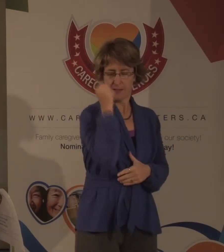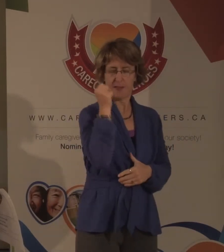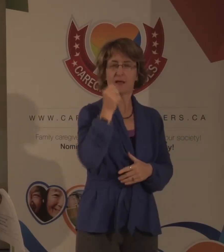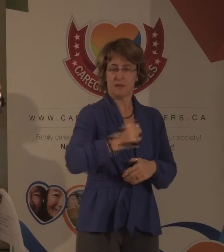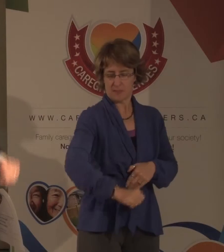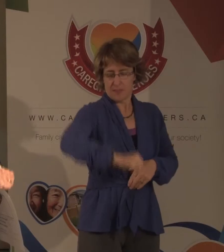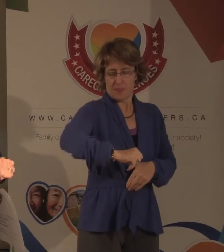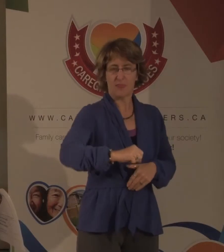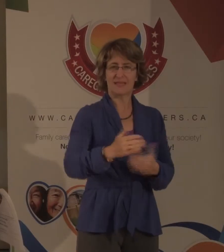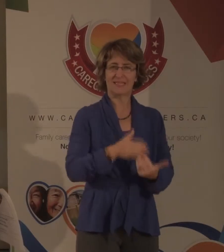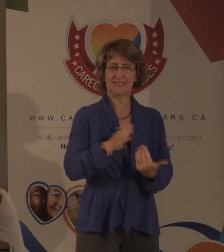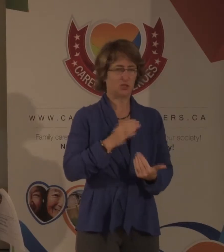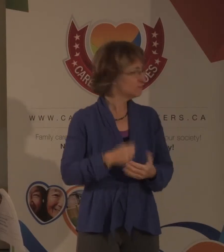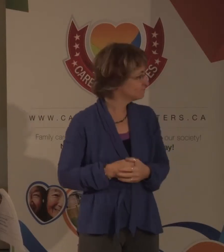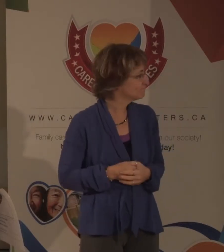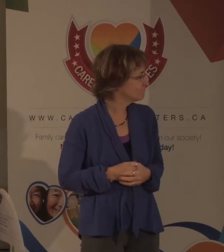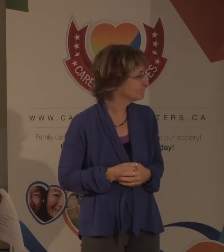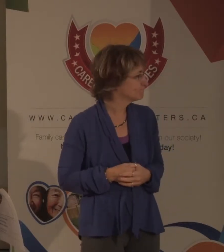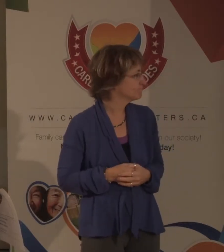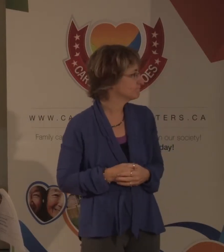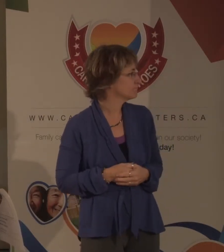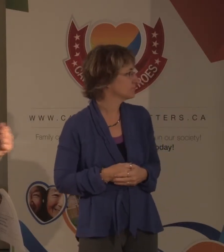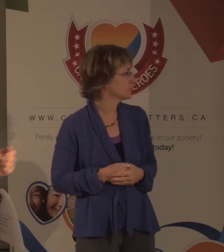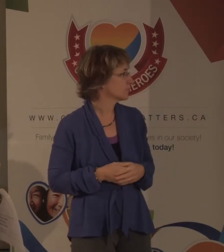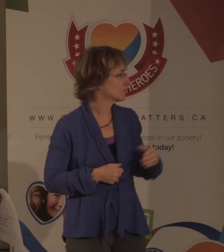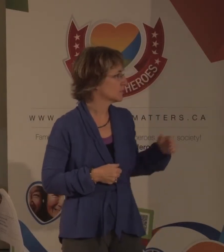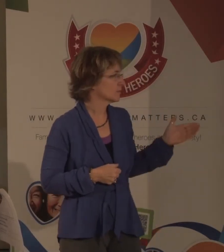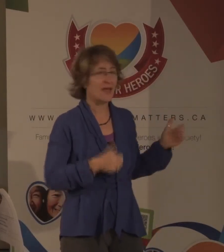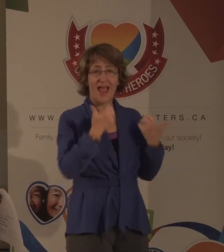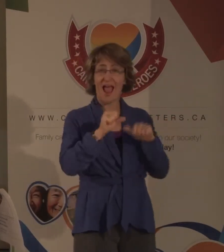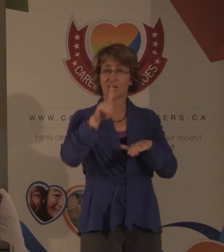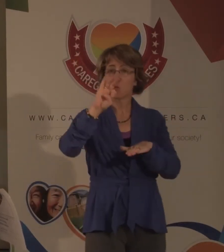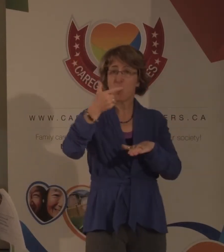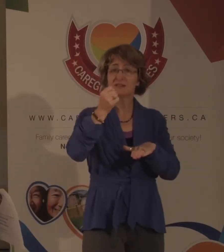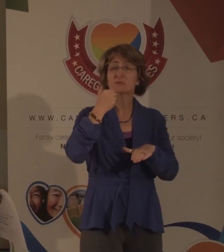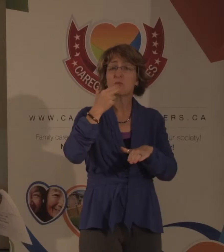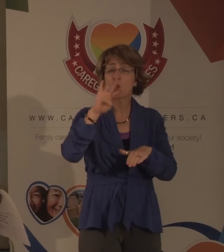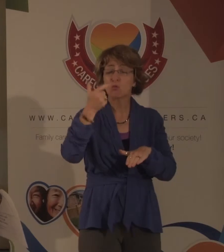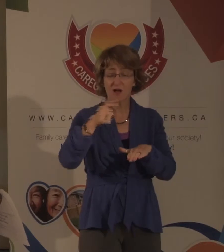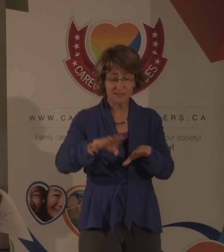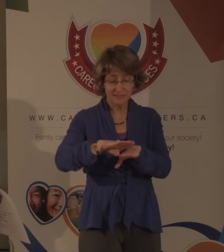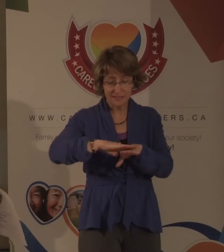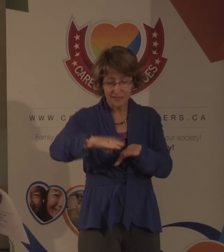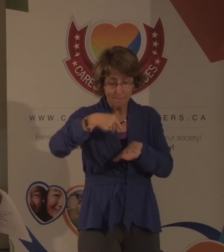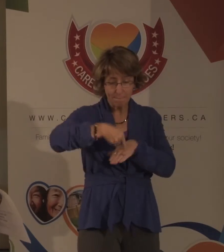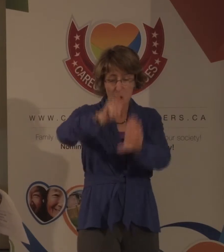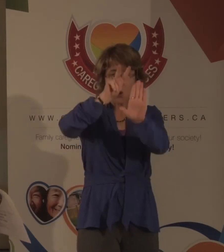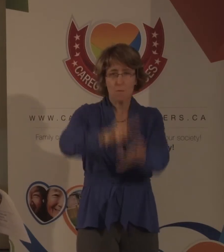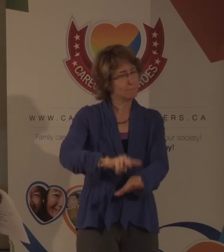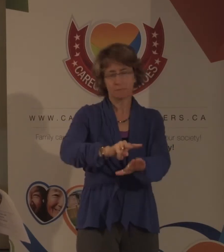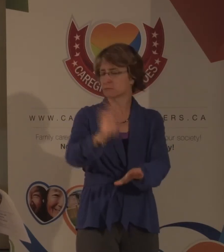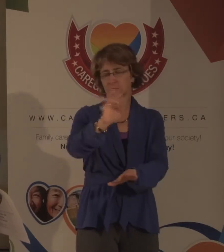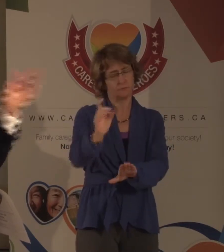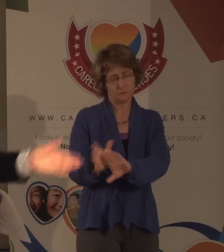it with their hand just with pressure down. Remove scatter rugs. It's really important. We have a hard time with